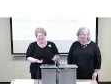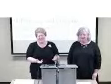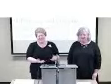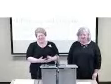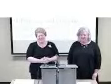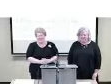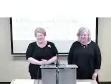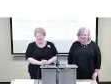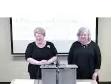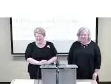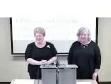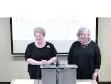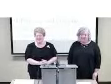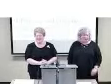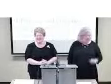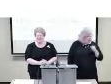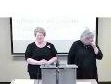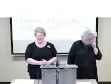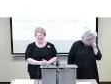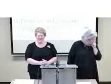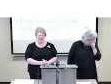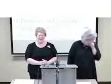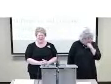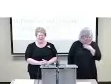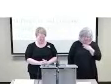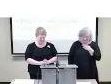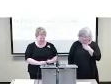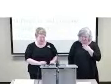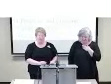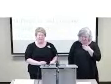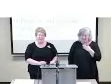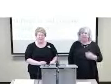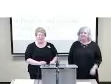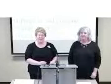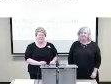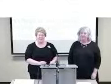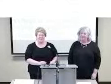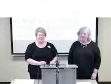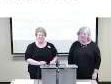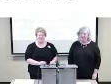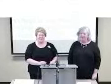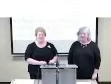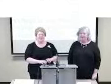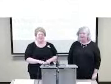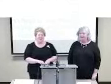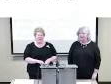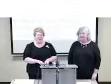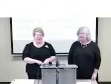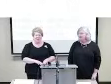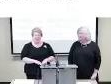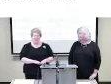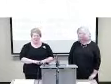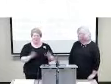were able to tell you which one we like the most these are really great strategies for life in general so